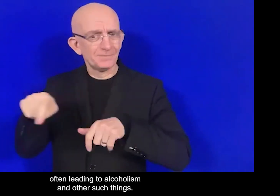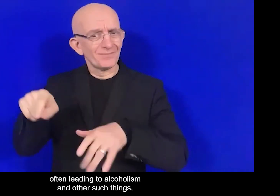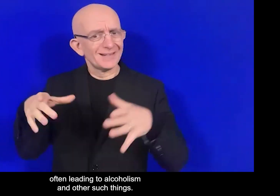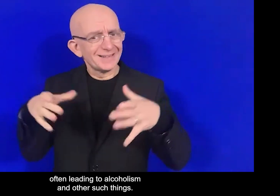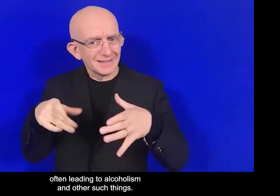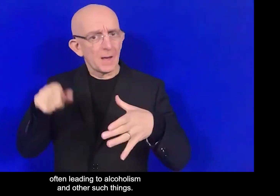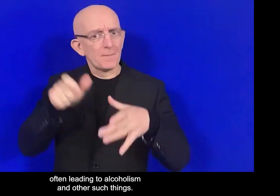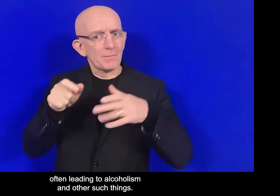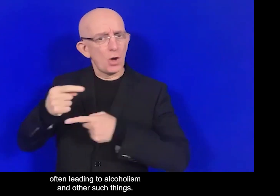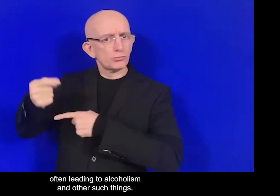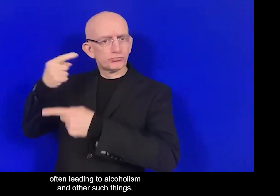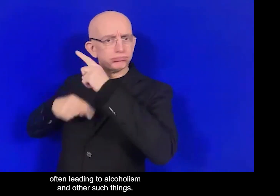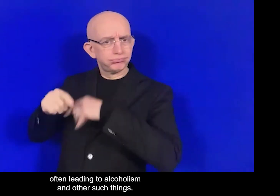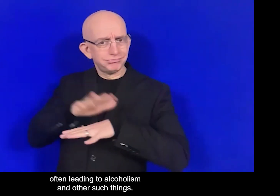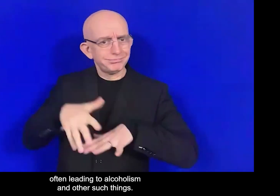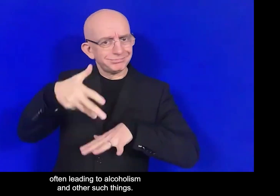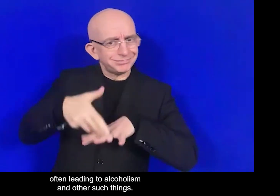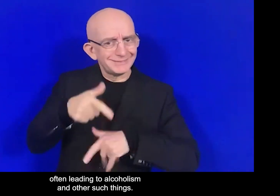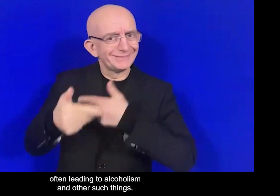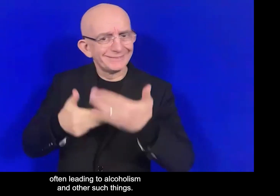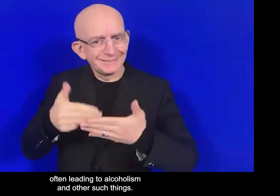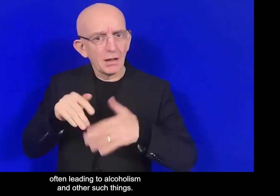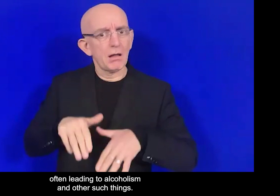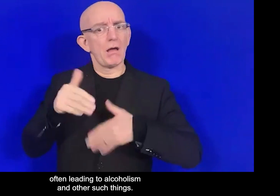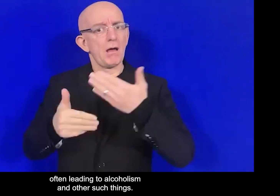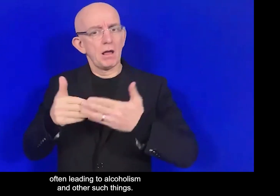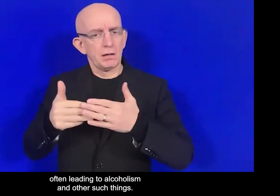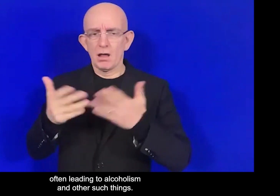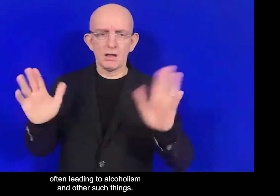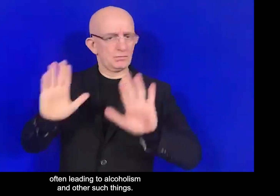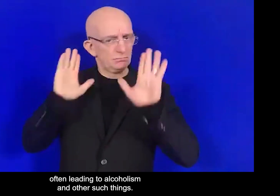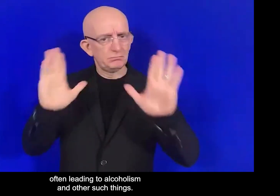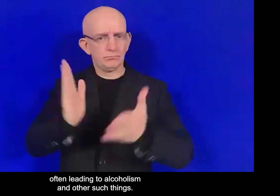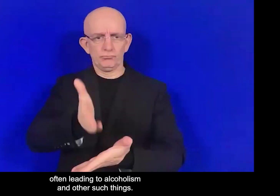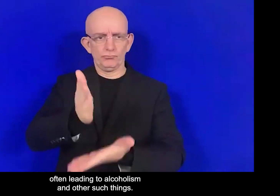racism, often leading to alcoholism and other such things.